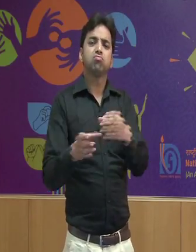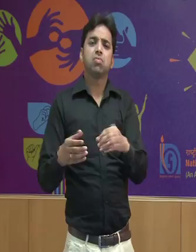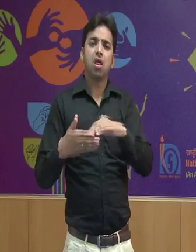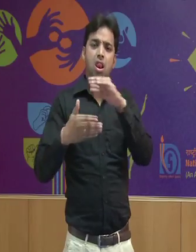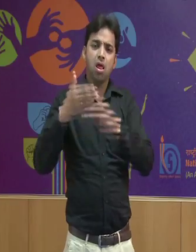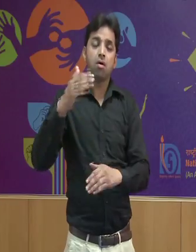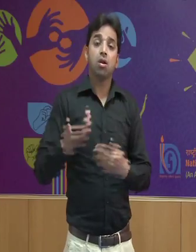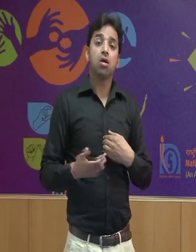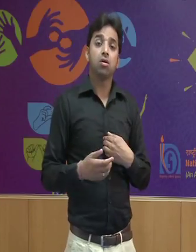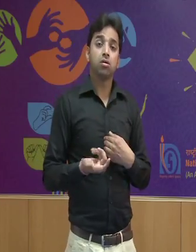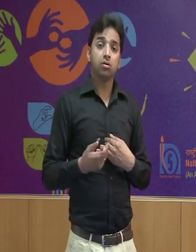sati pratha,